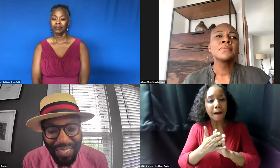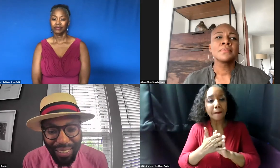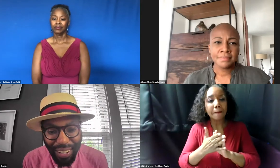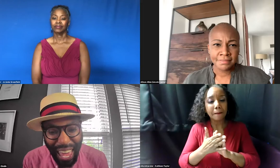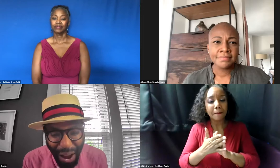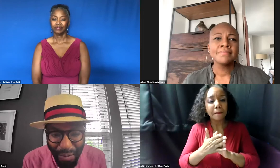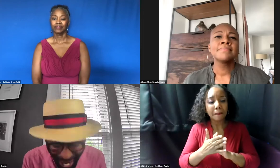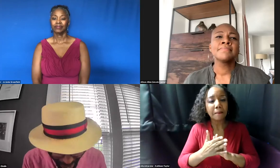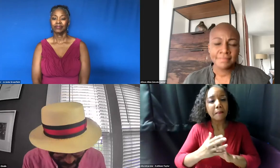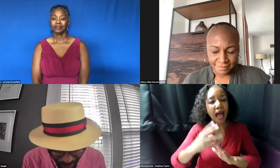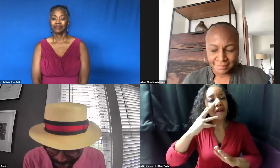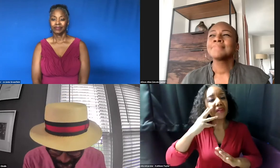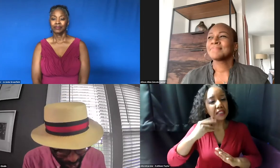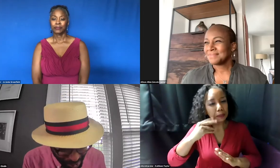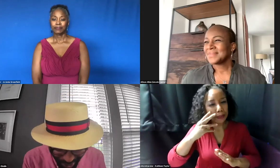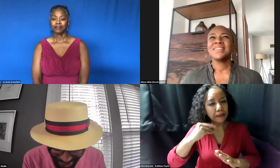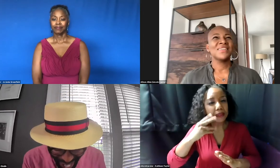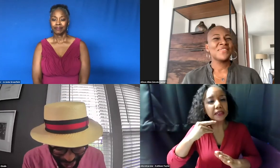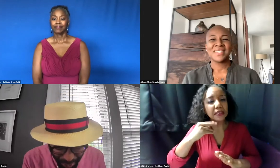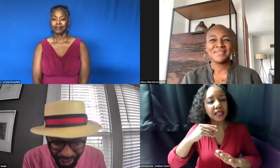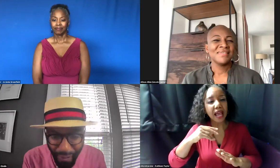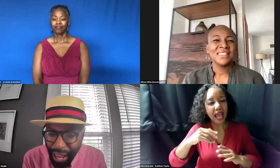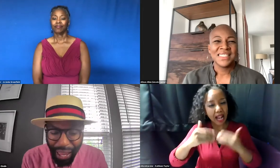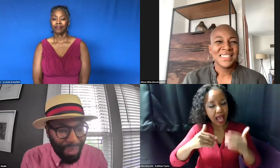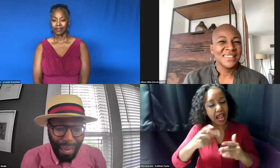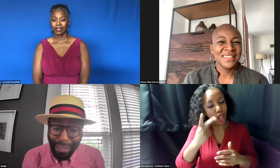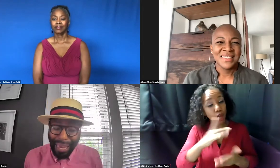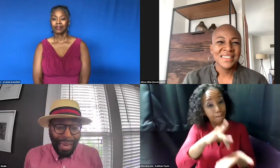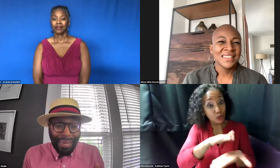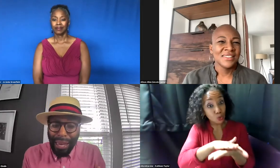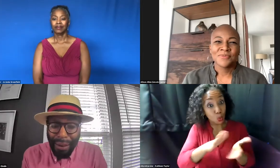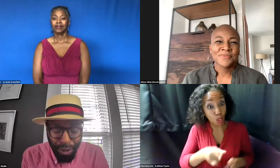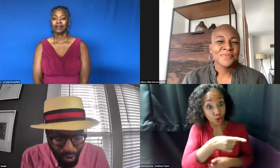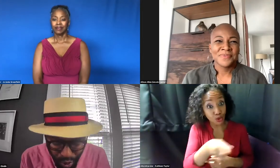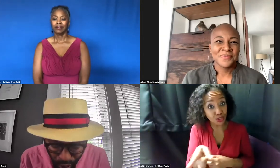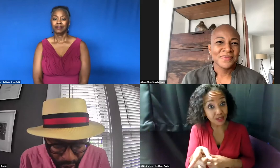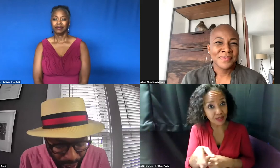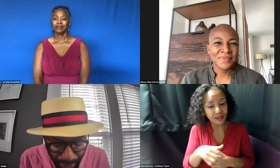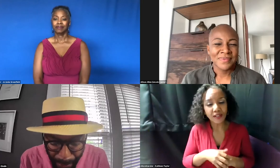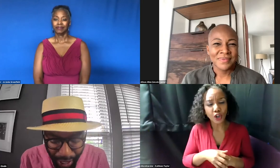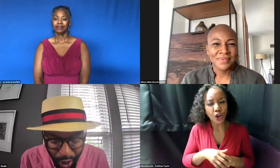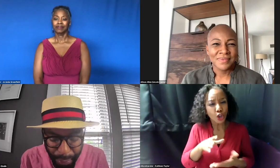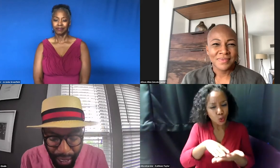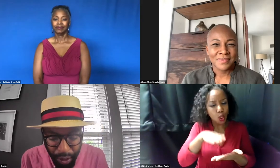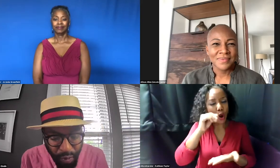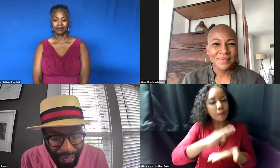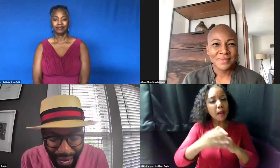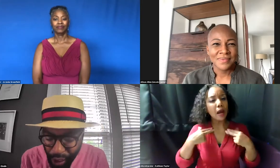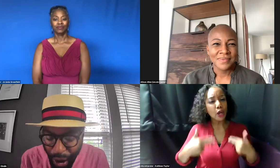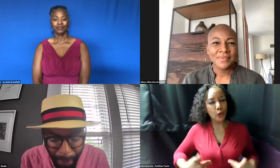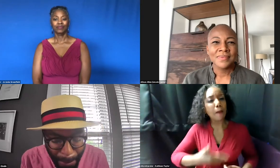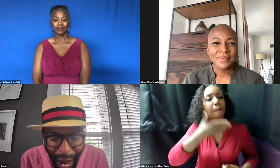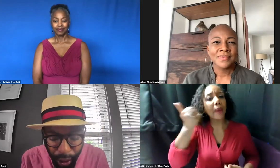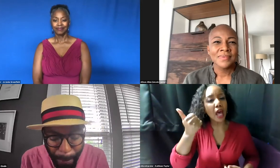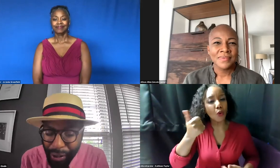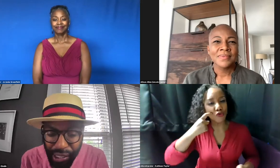babies. Mm-hmm. I work with middle schoolers and high schoolers. They like, if you learn to be a better human being when you recognize